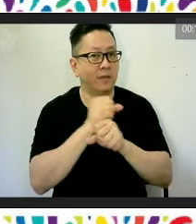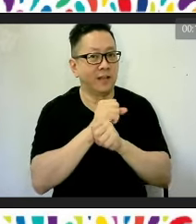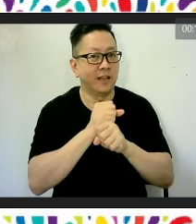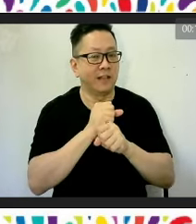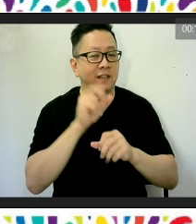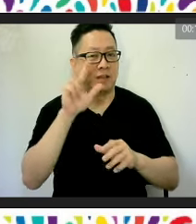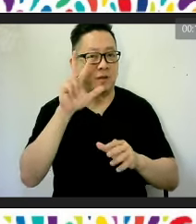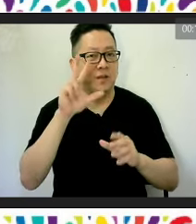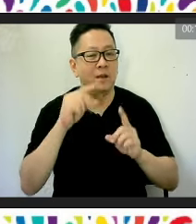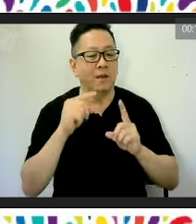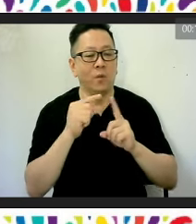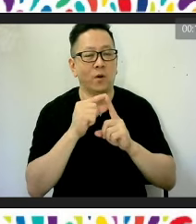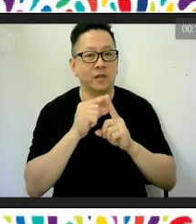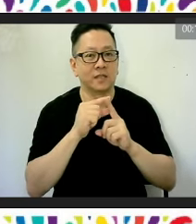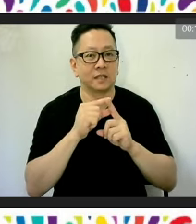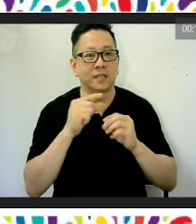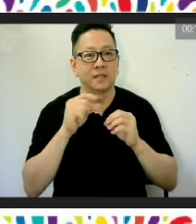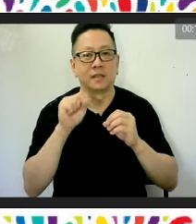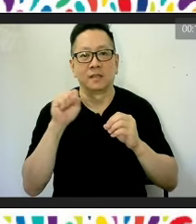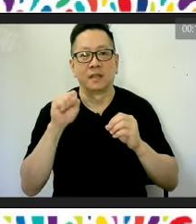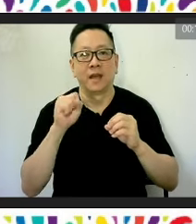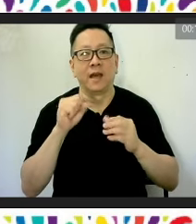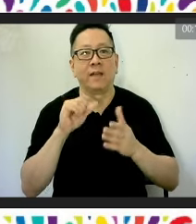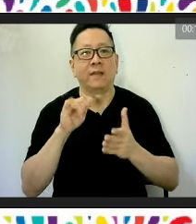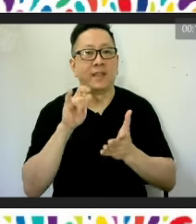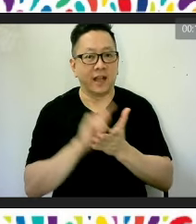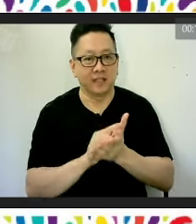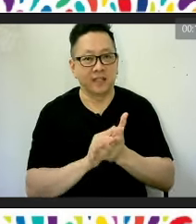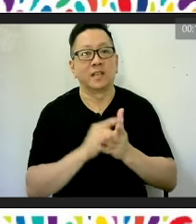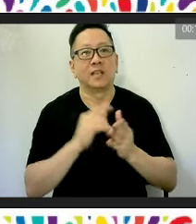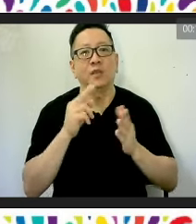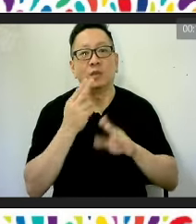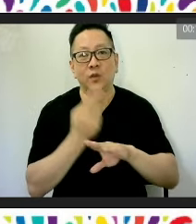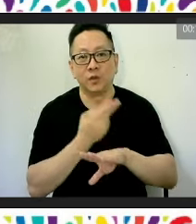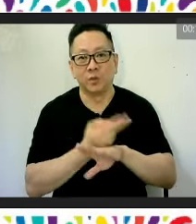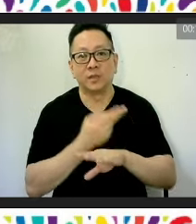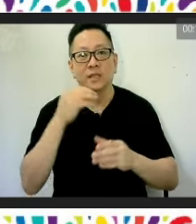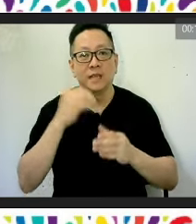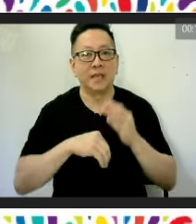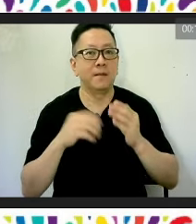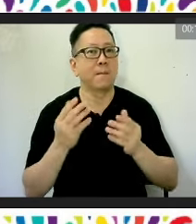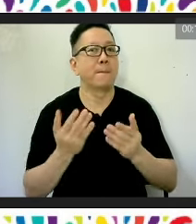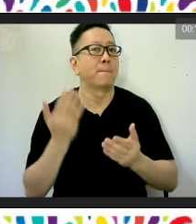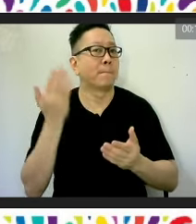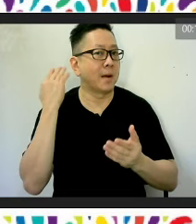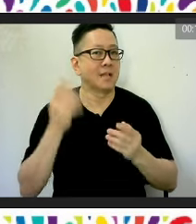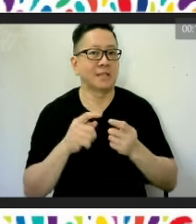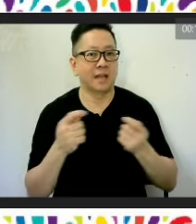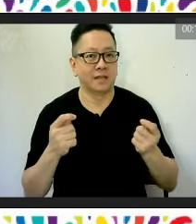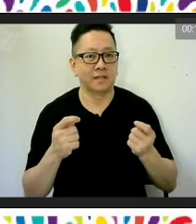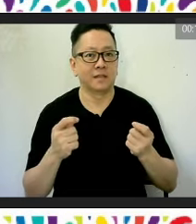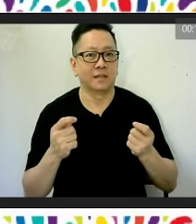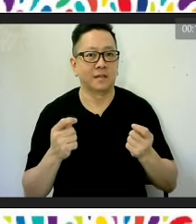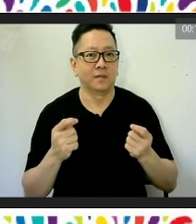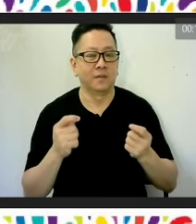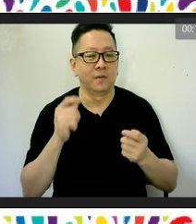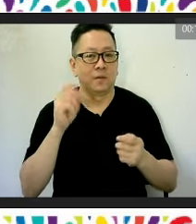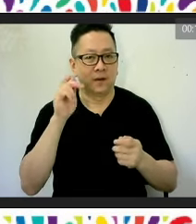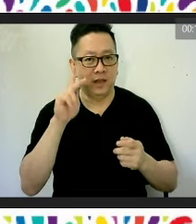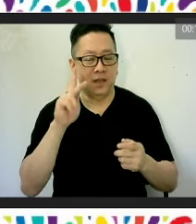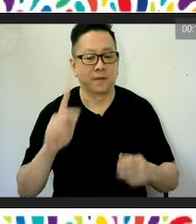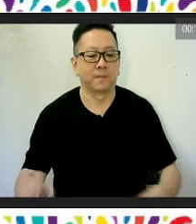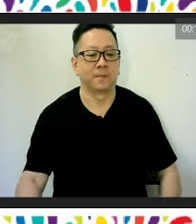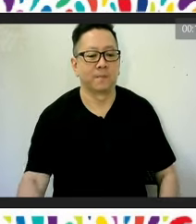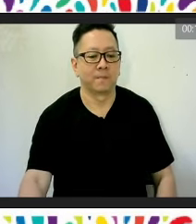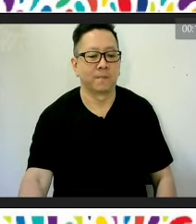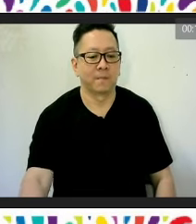Hope you can get the three words that use in past tense.